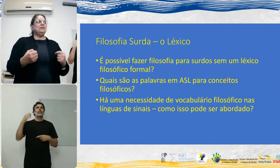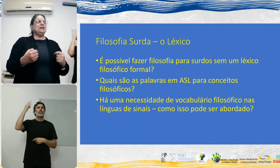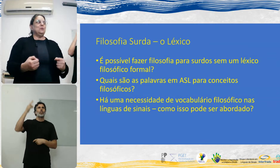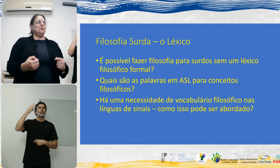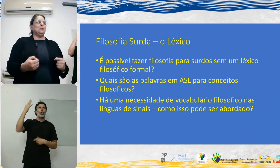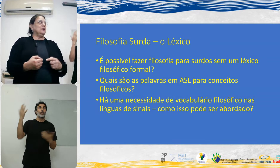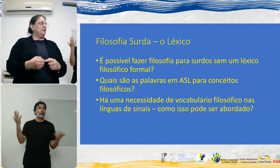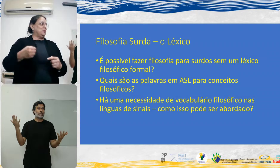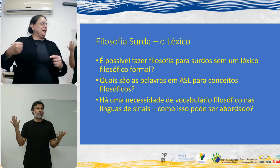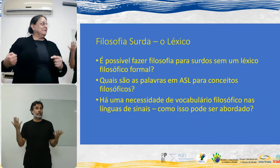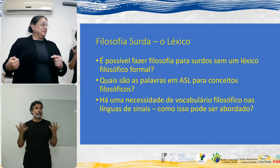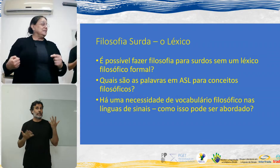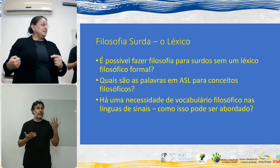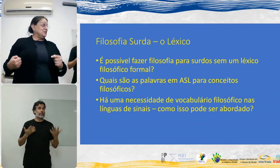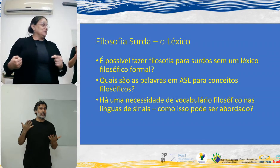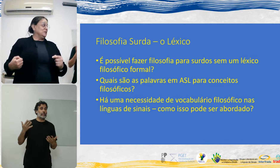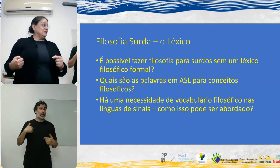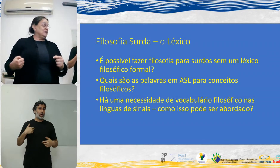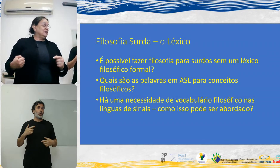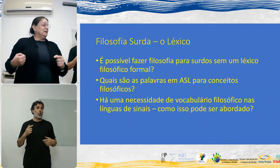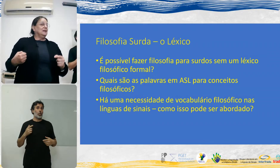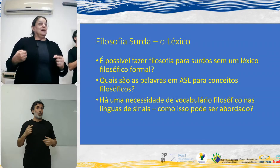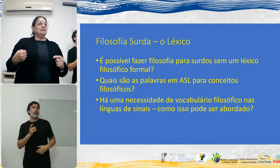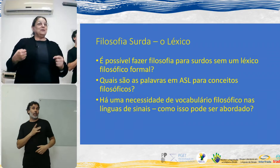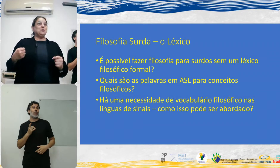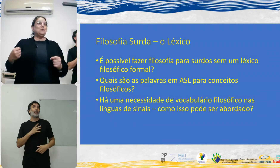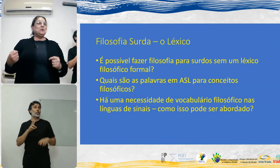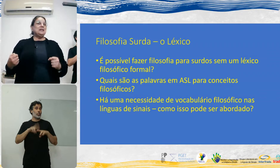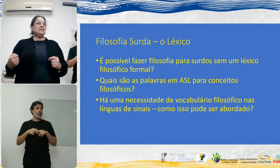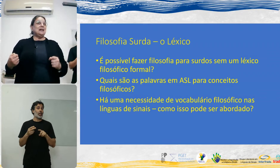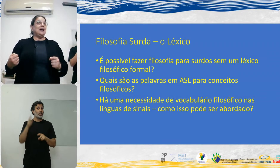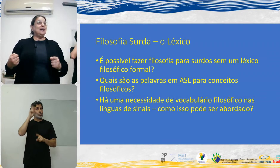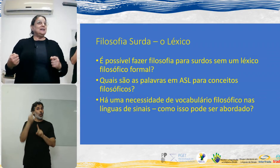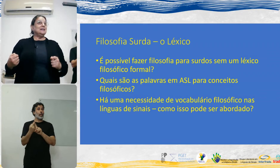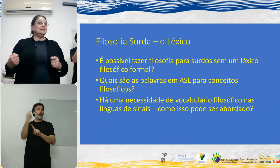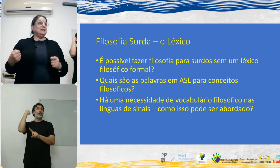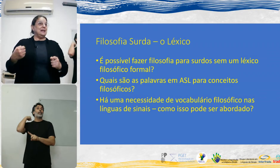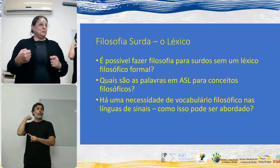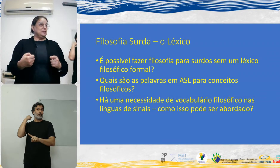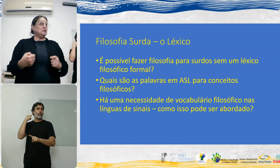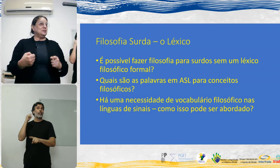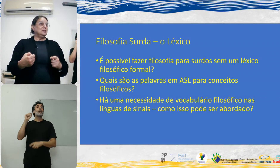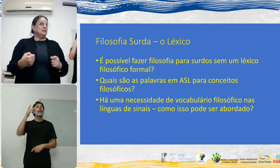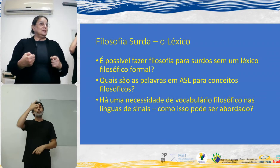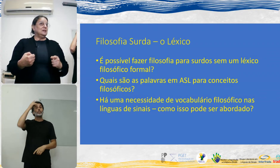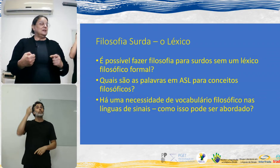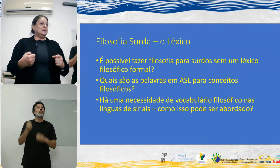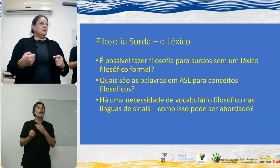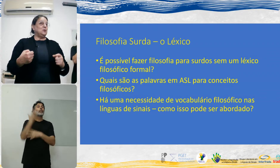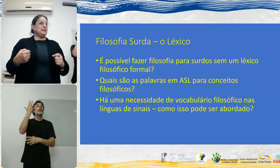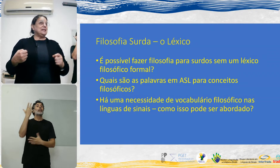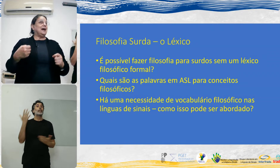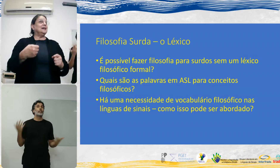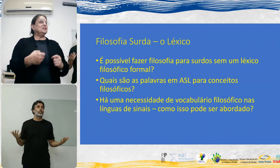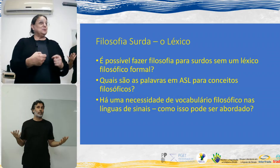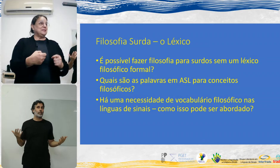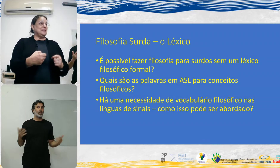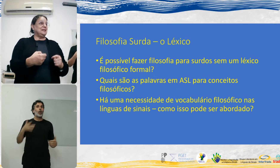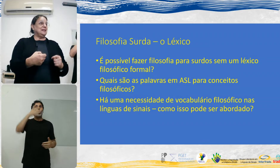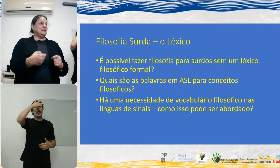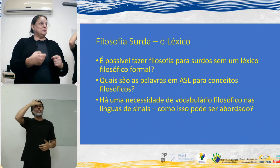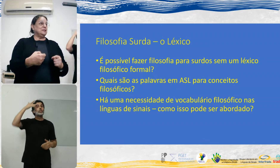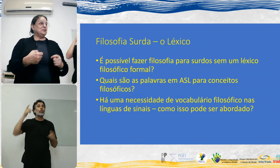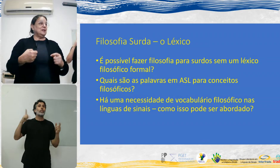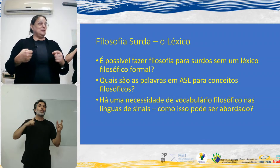very, very aware that we have this history of who gets to add language, who gets to add to a